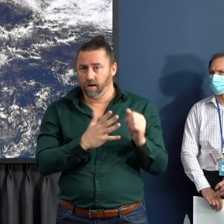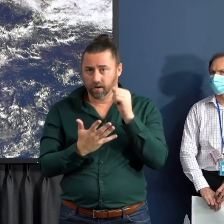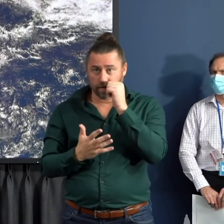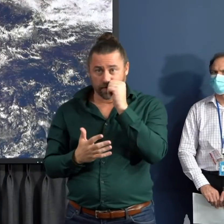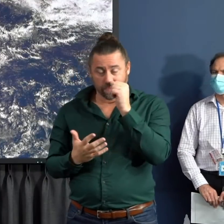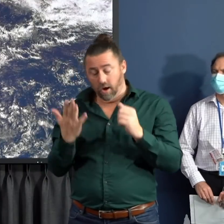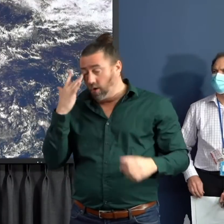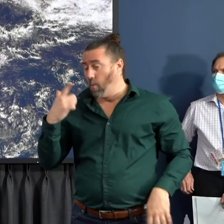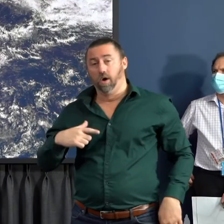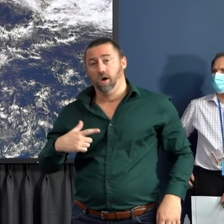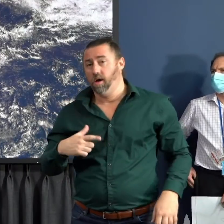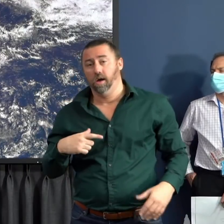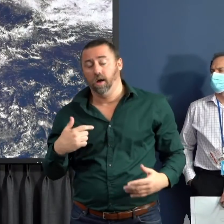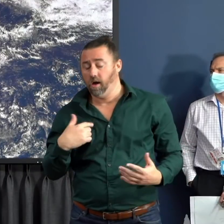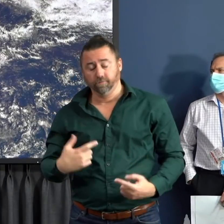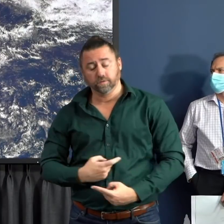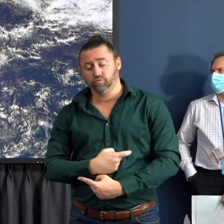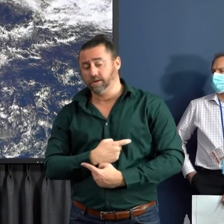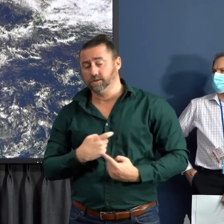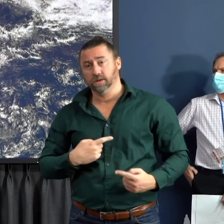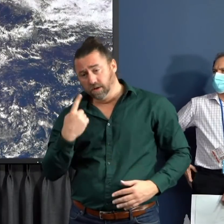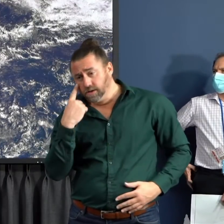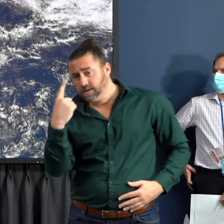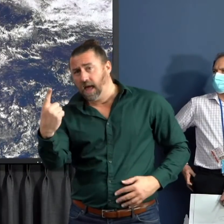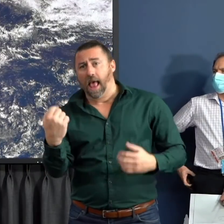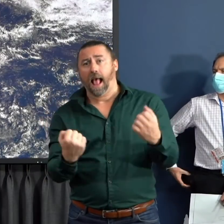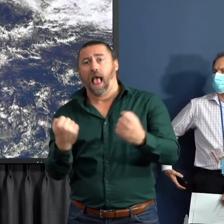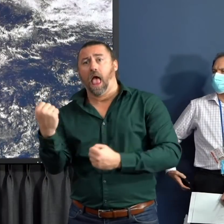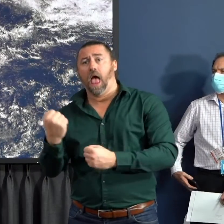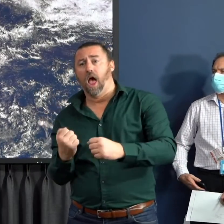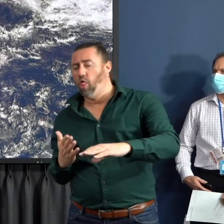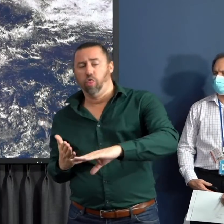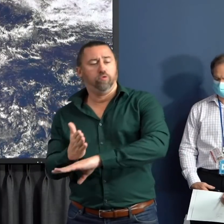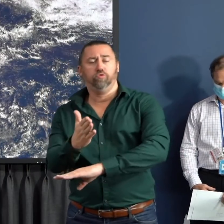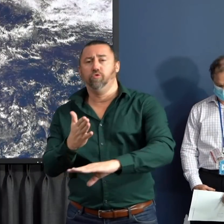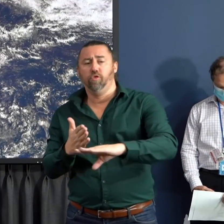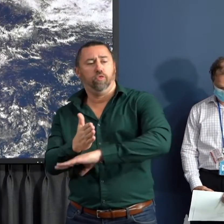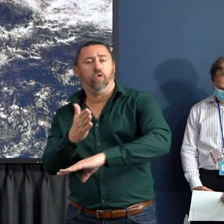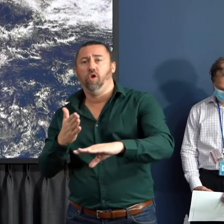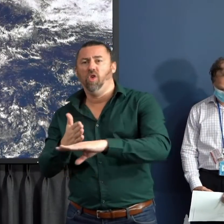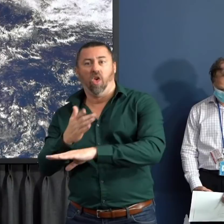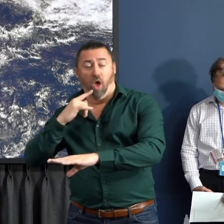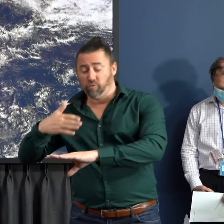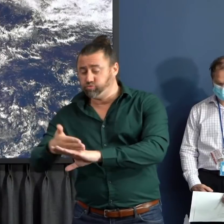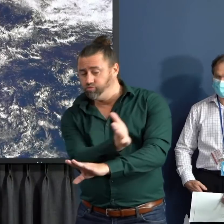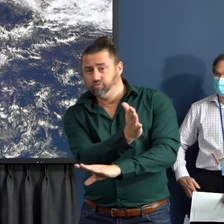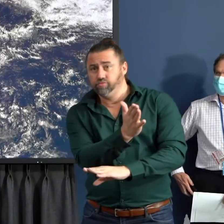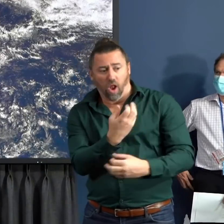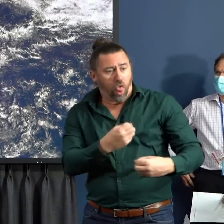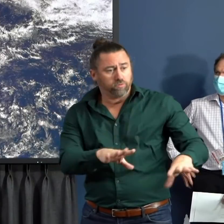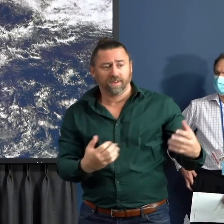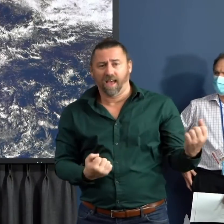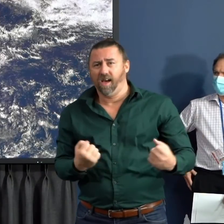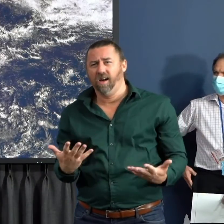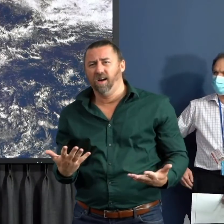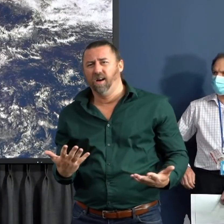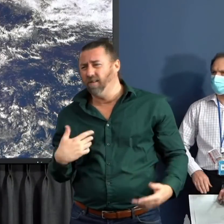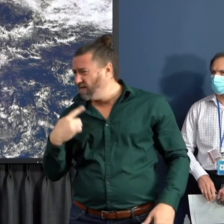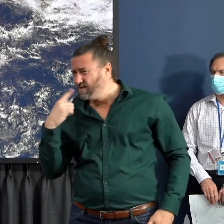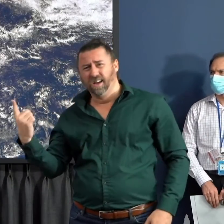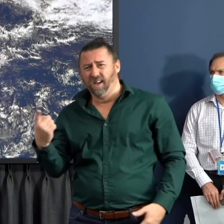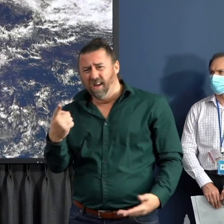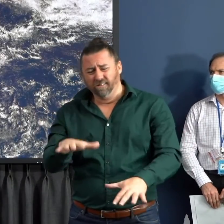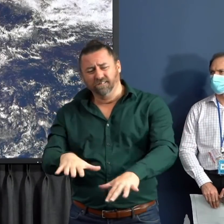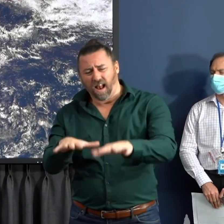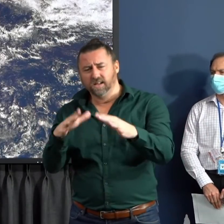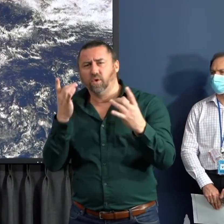still driving through floodwaters, and we've seen some vehicles washed off roadways again overnight. As the Commissioner said, if it's flooded, forget it.